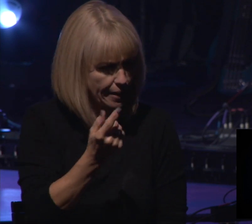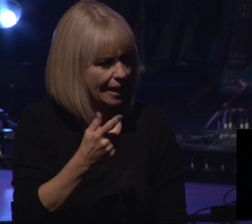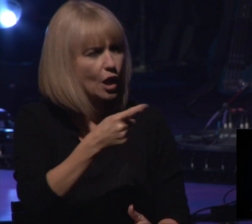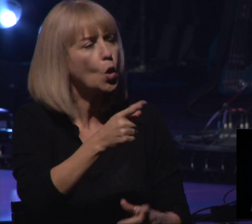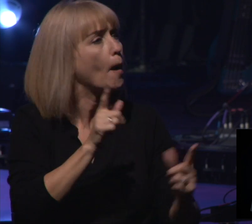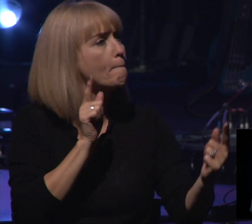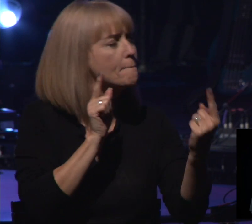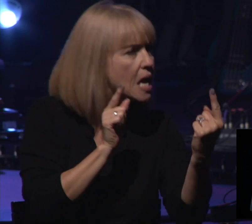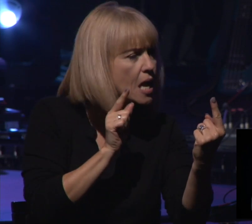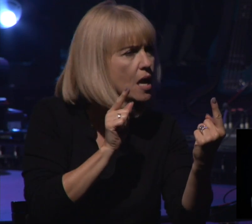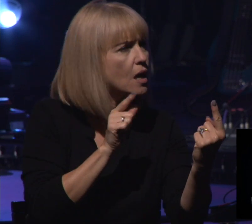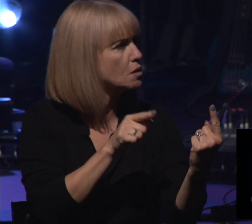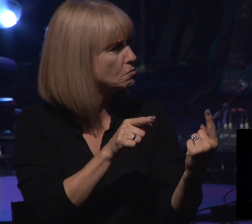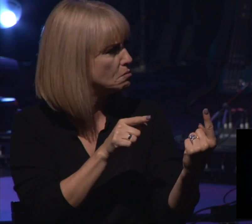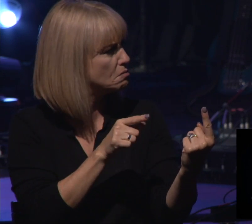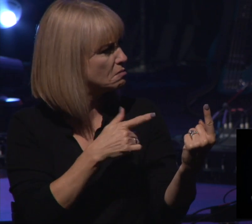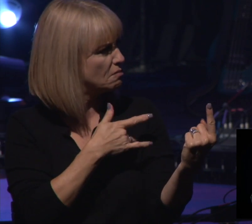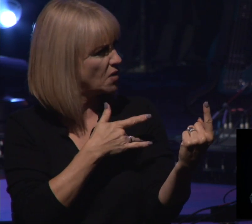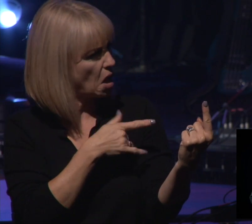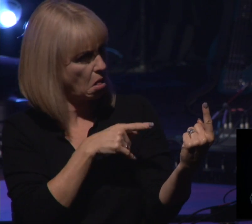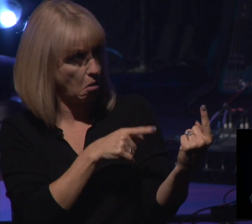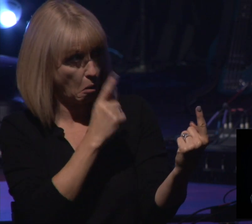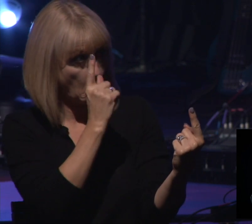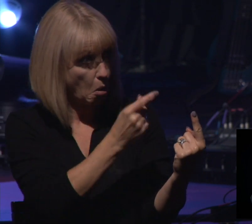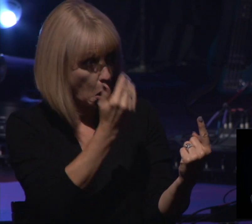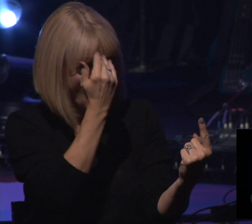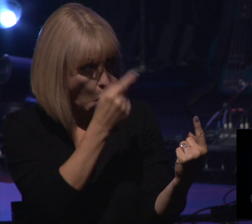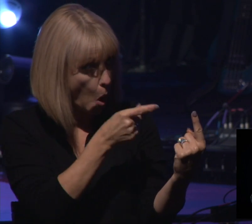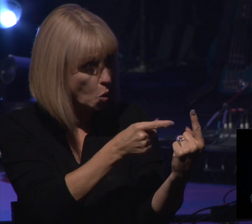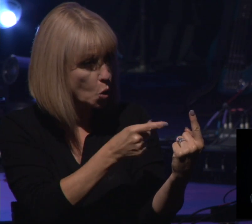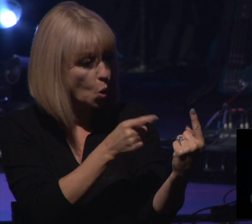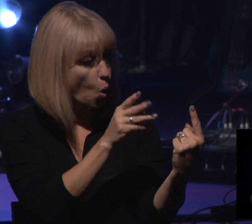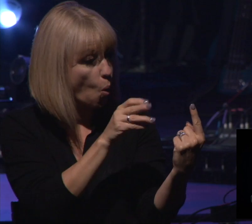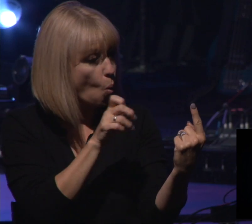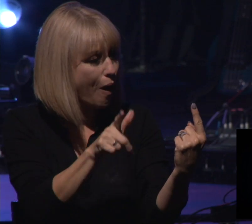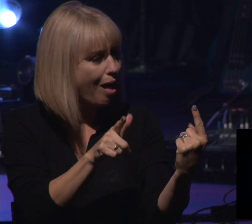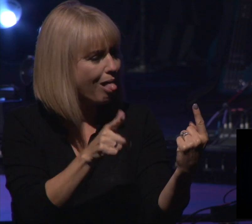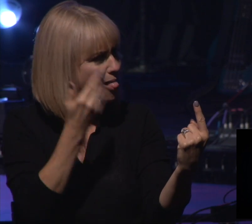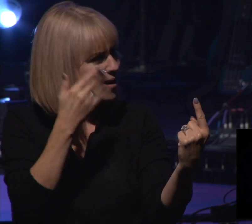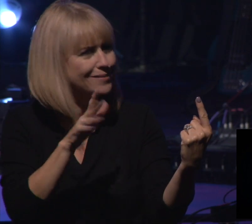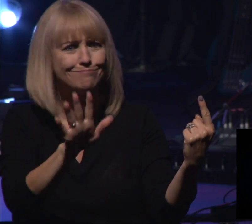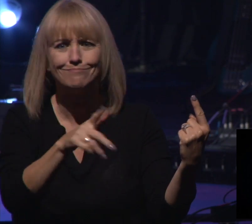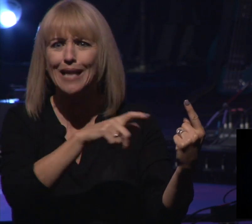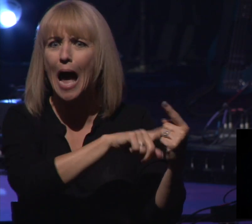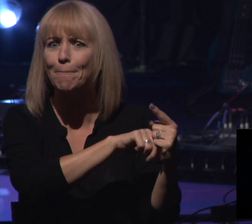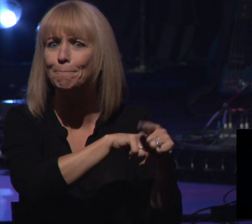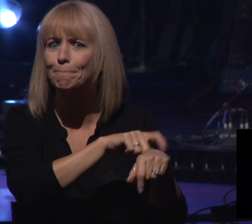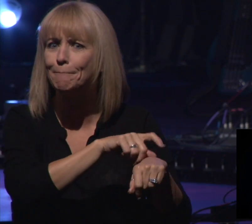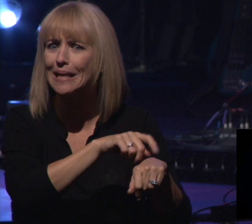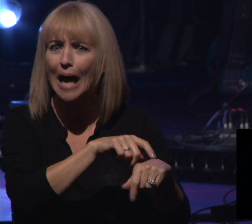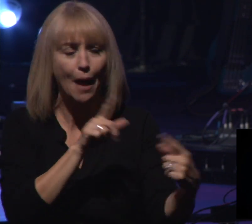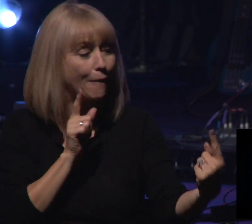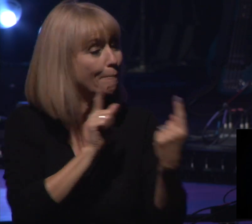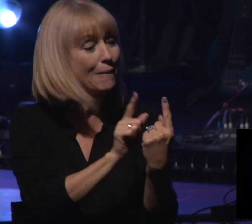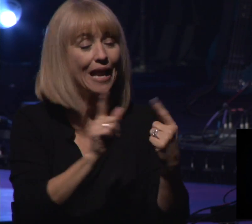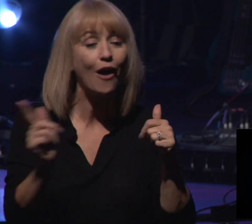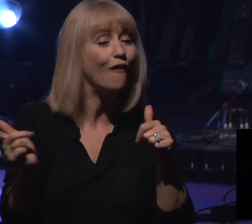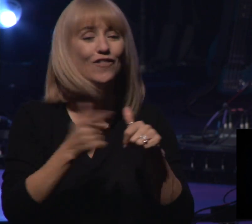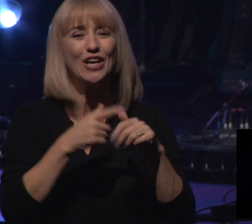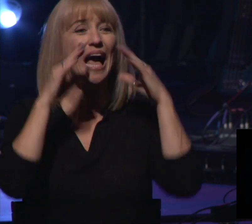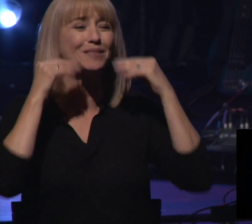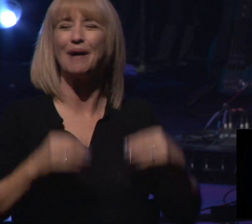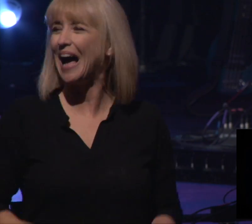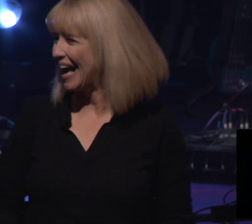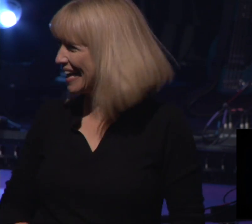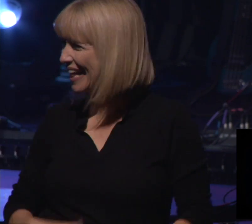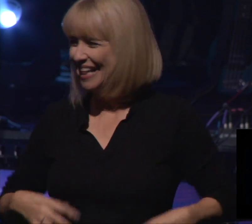are. You have some first impressions, but you have no idea if they're correct or not. And so it takes time to get to know. When you first meet someone,